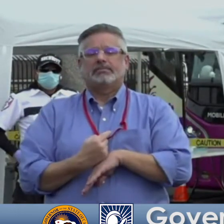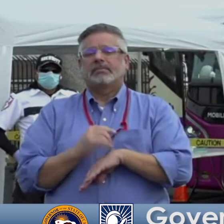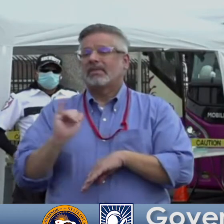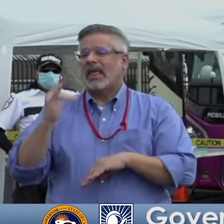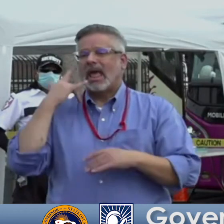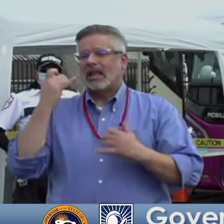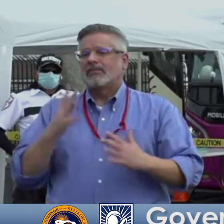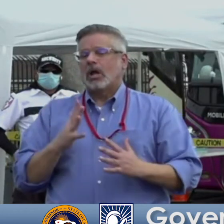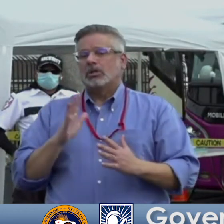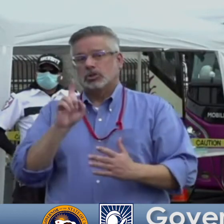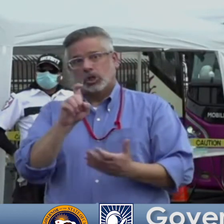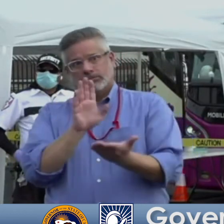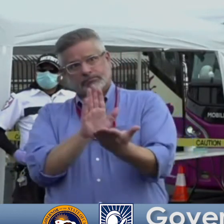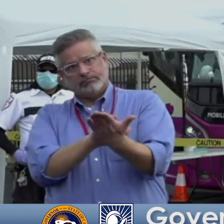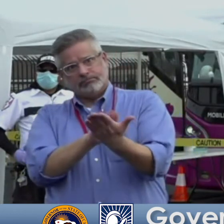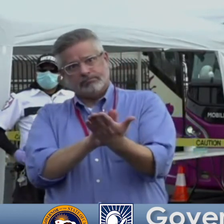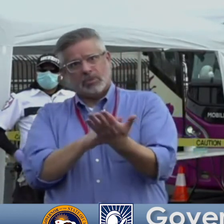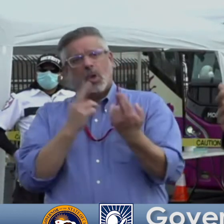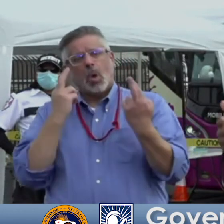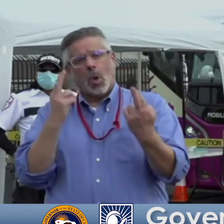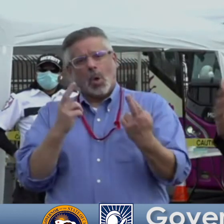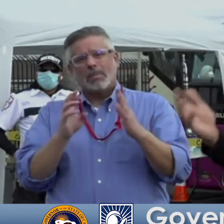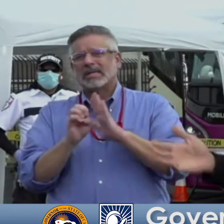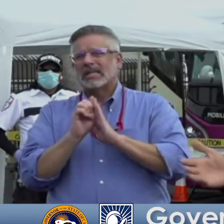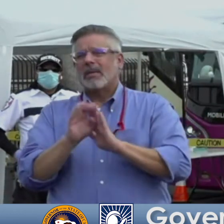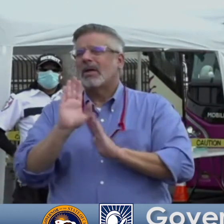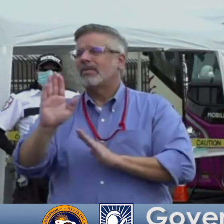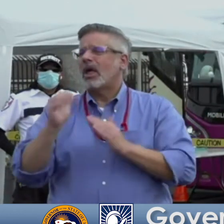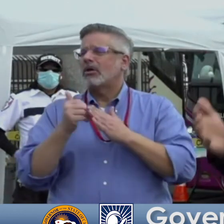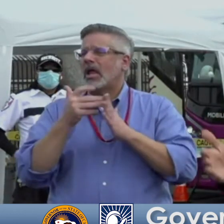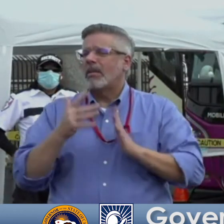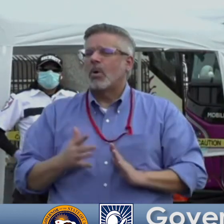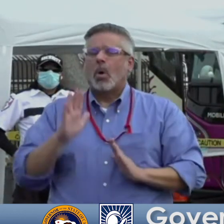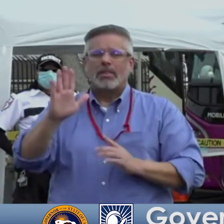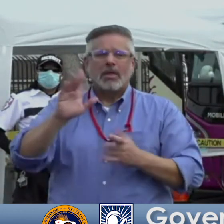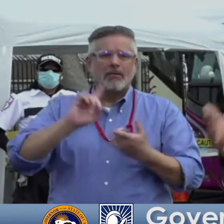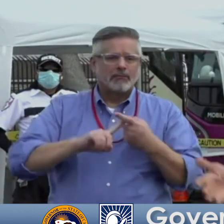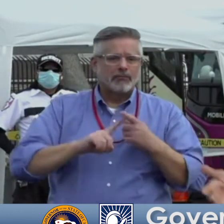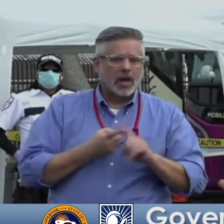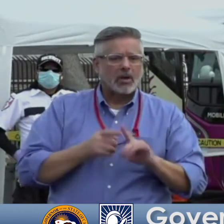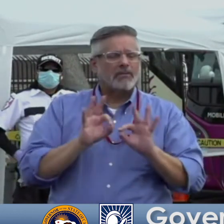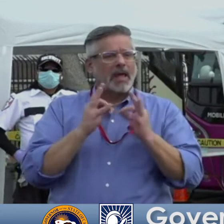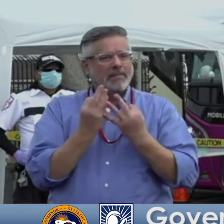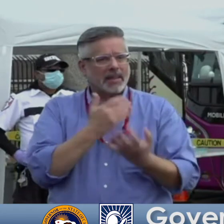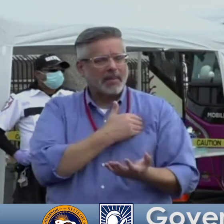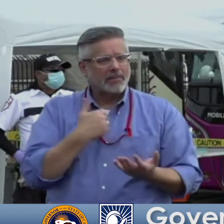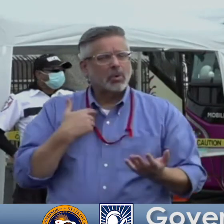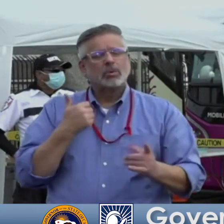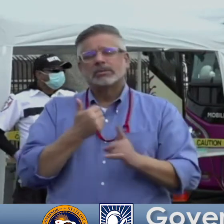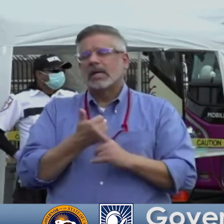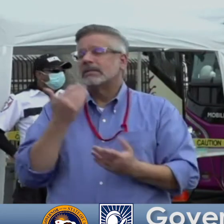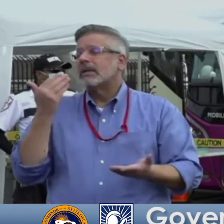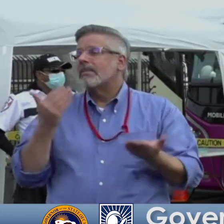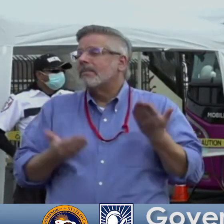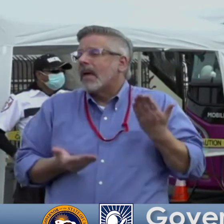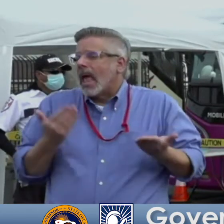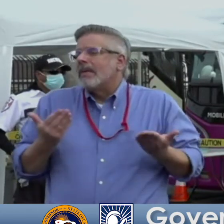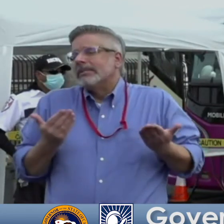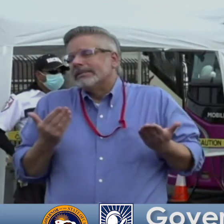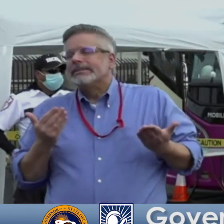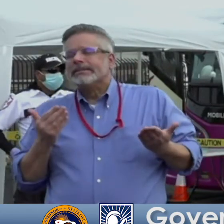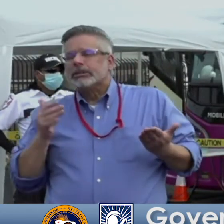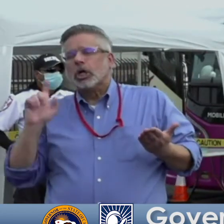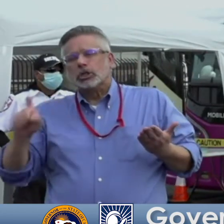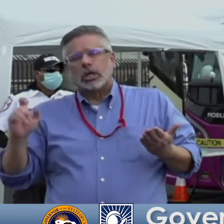Californians should be celebrated, and I hope they're an example to their neighbor or their friend or their family member who says maybe this is the day to do